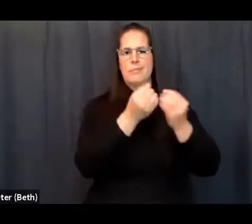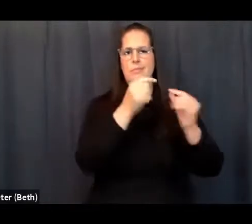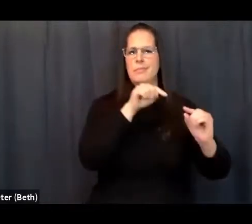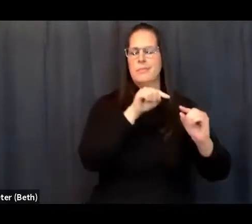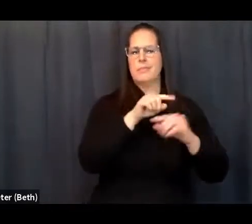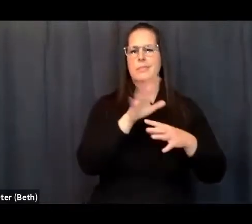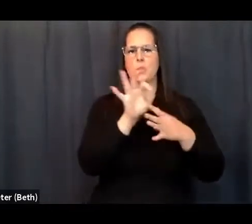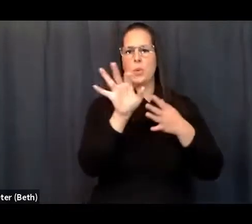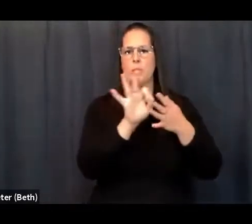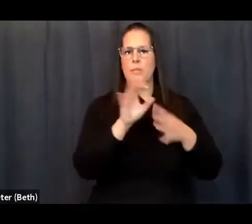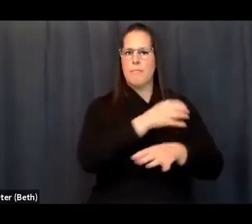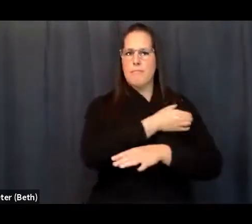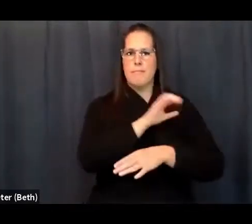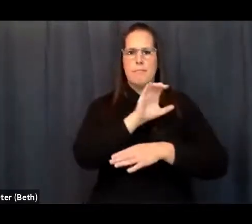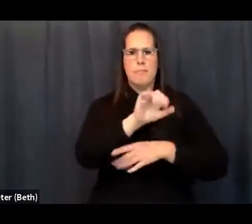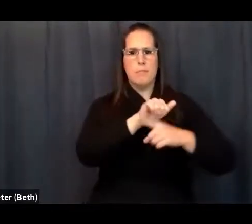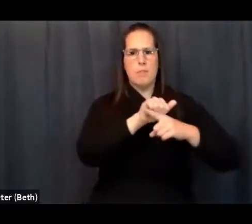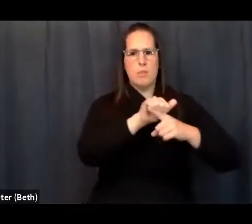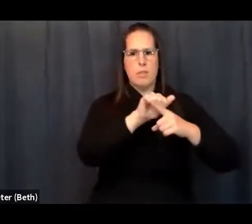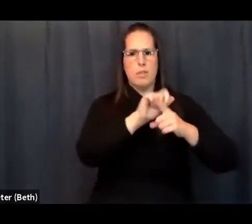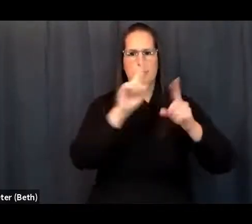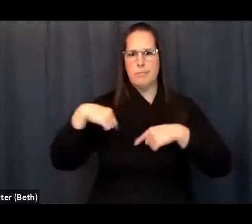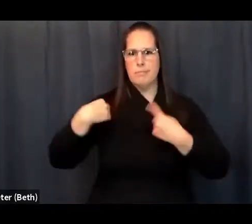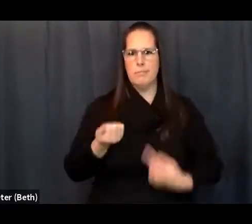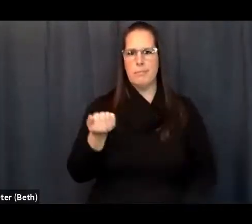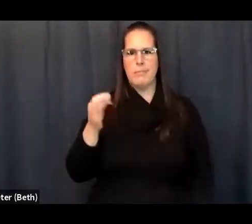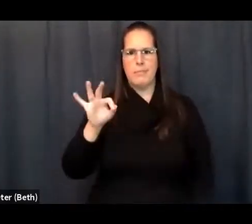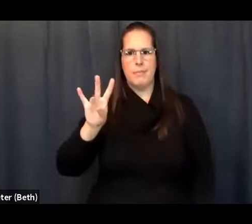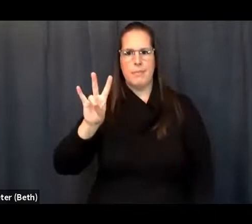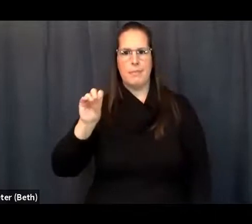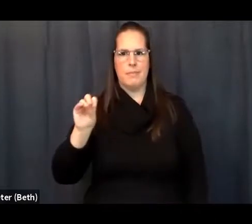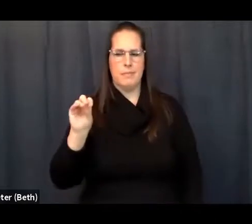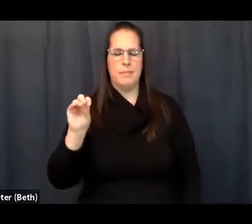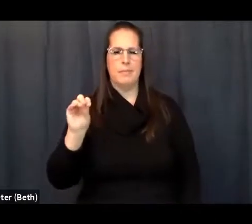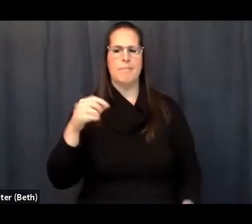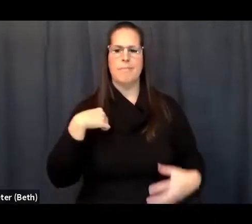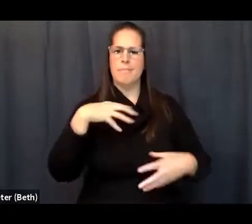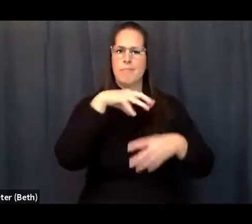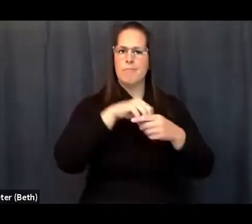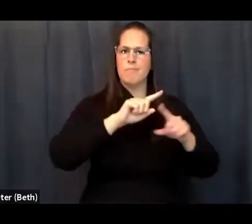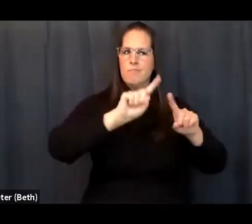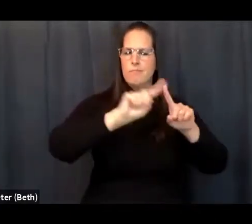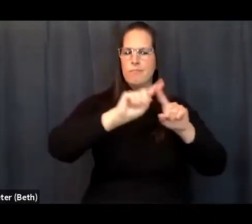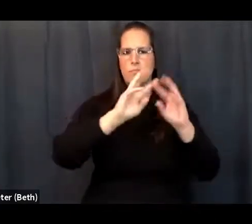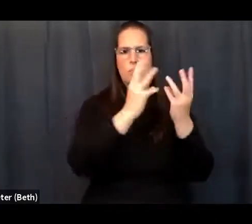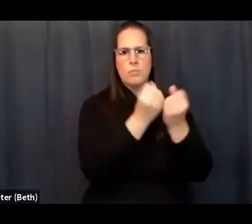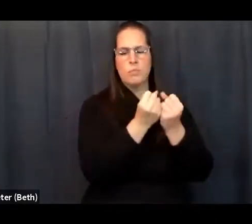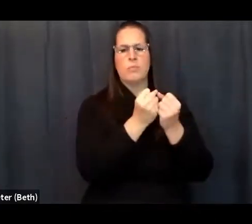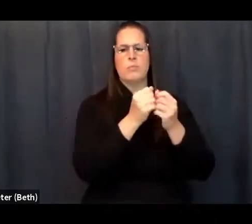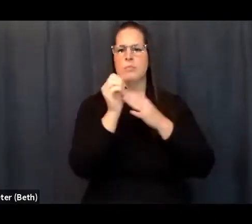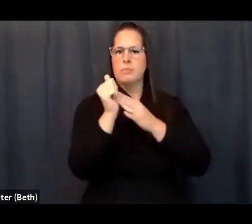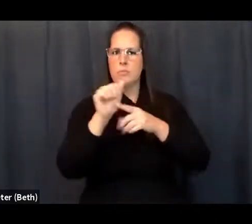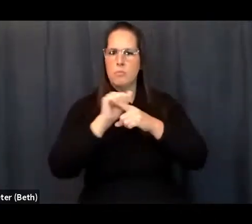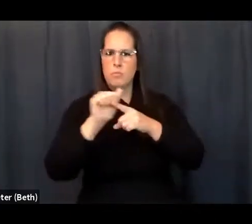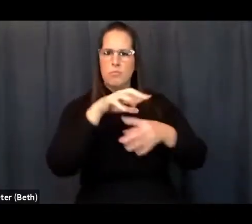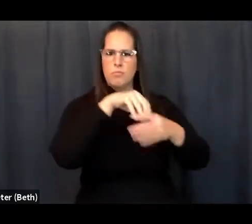1970. I do lots of inclusion workshops and leadership training, etc. What I'm talking